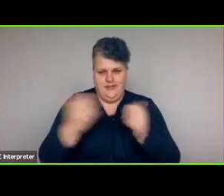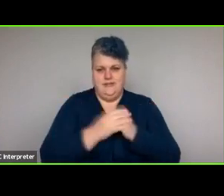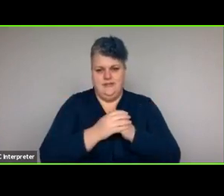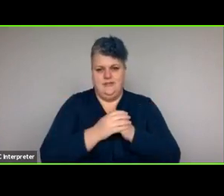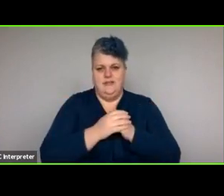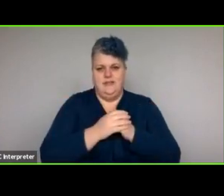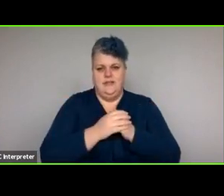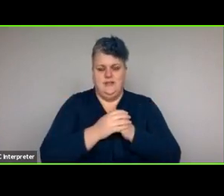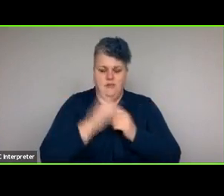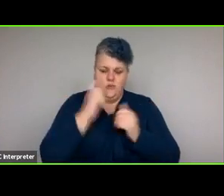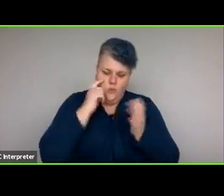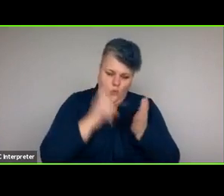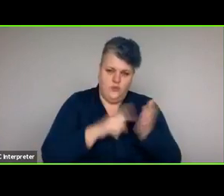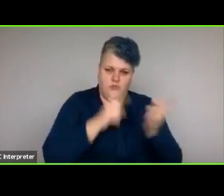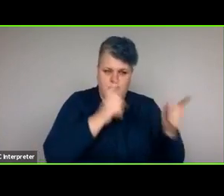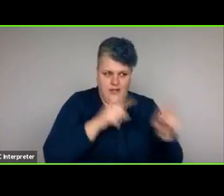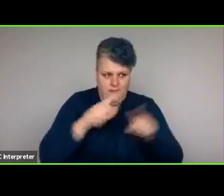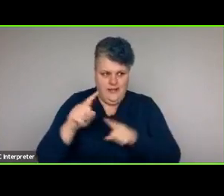things that are going on.